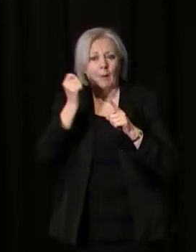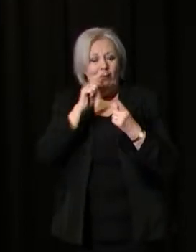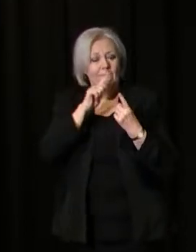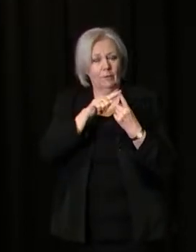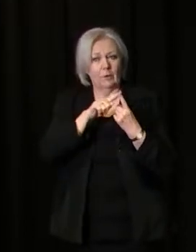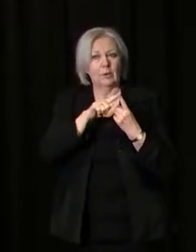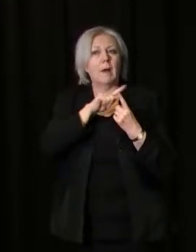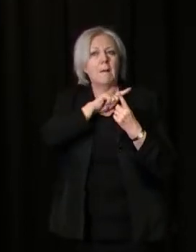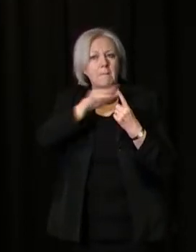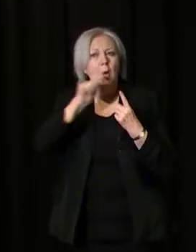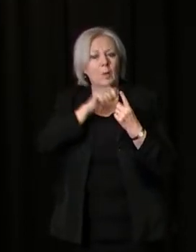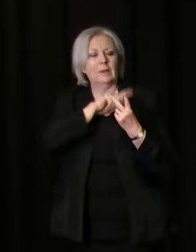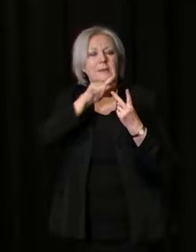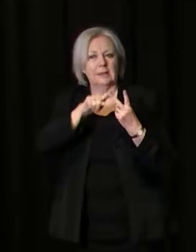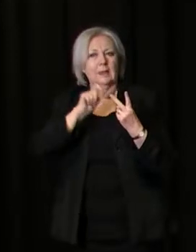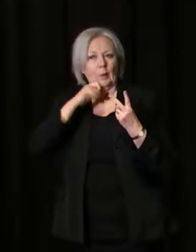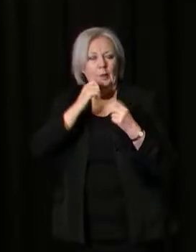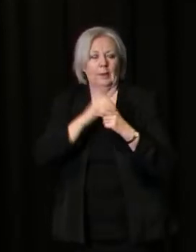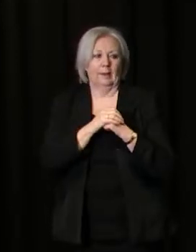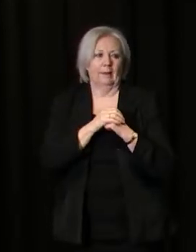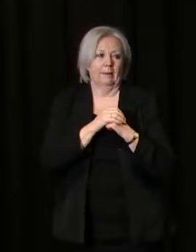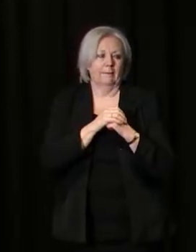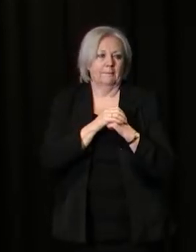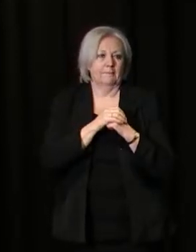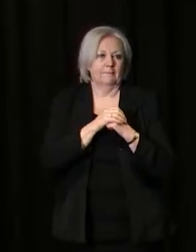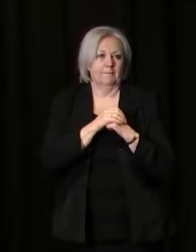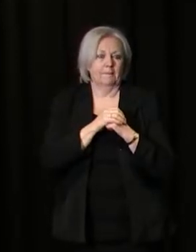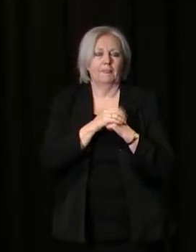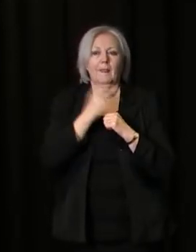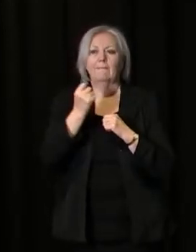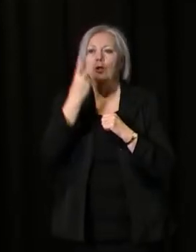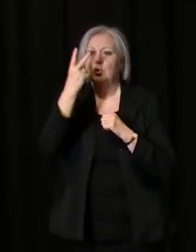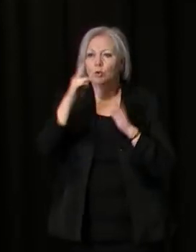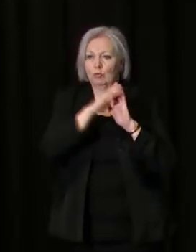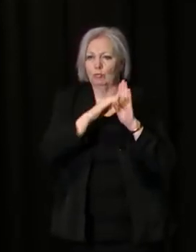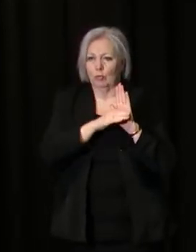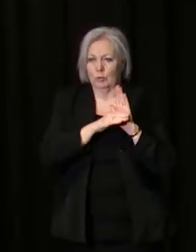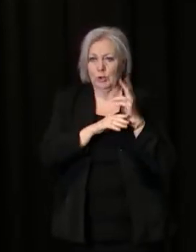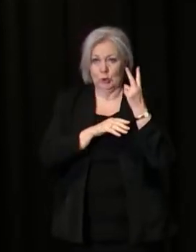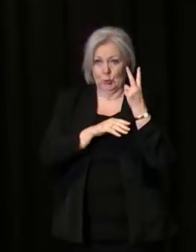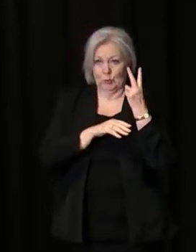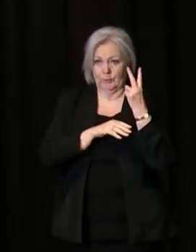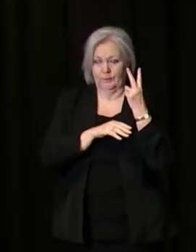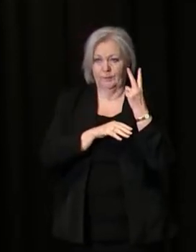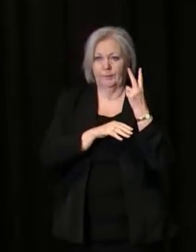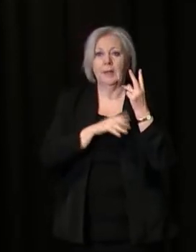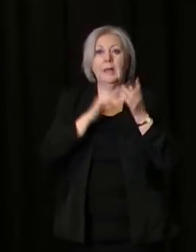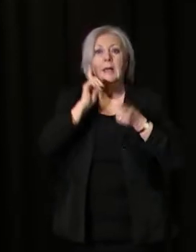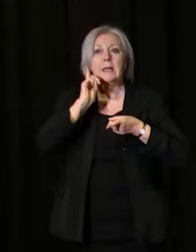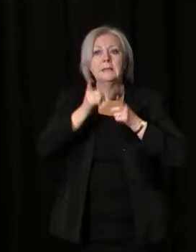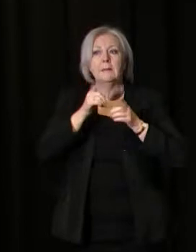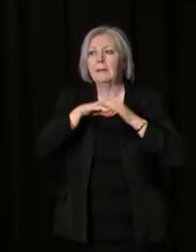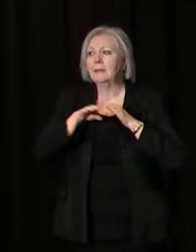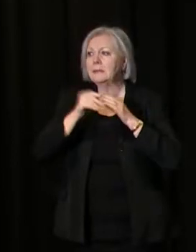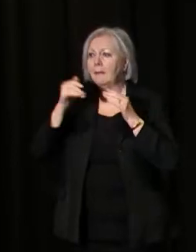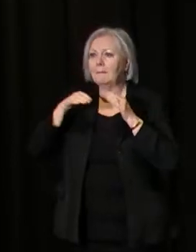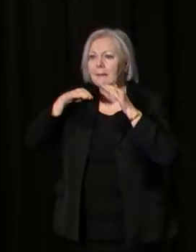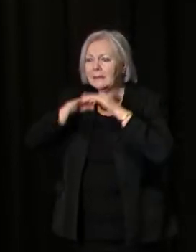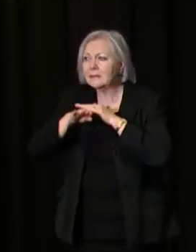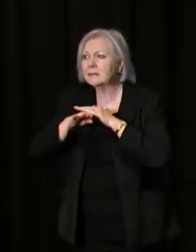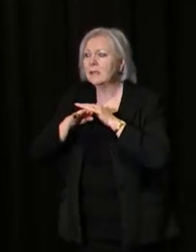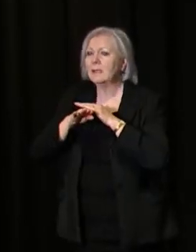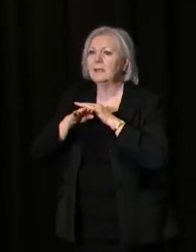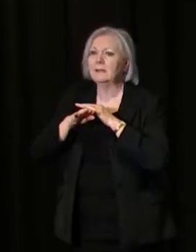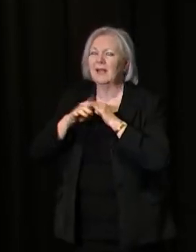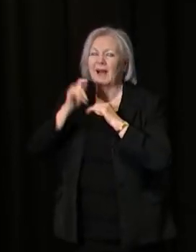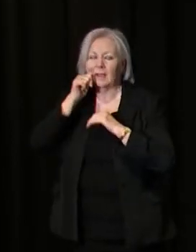caps, no density quotients. The two rules that will be in place will be masks in some settings, where that just makes sense. It'll be a pain, I know, but it